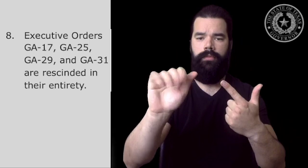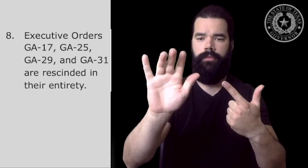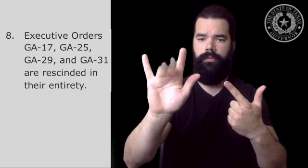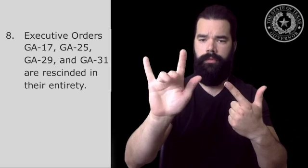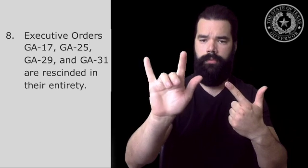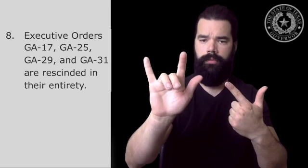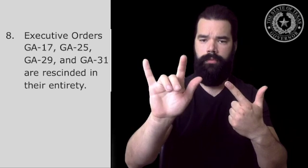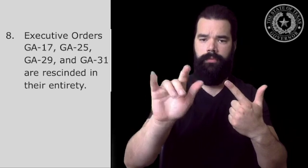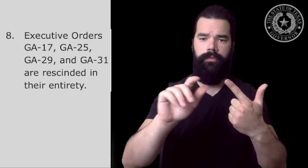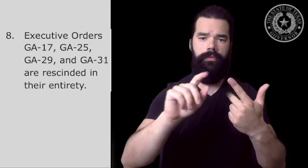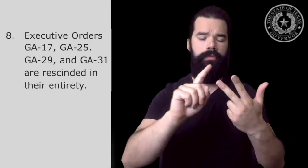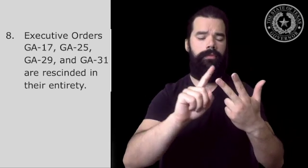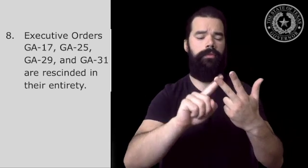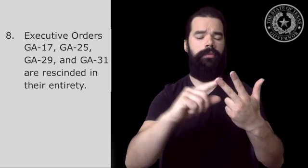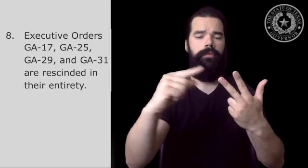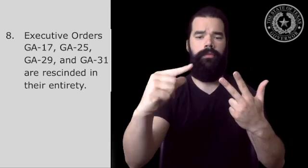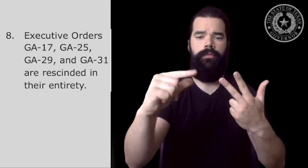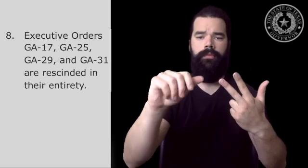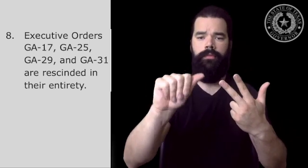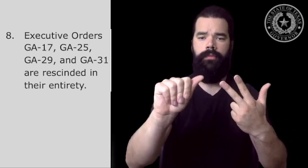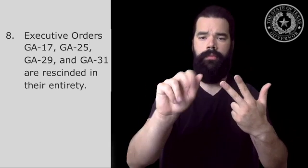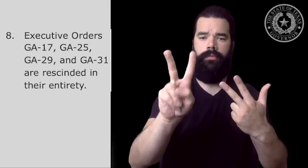their entirety.